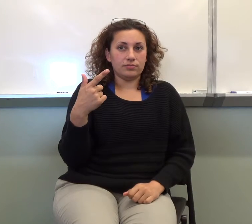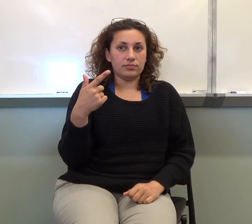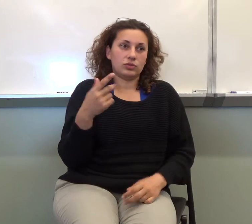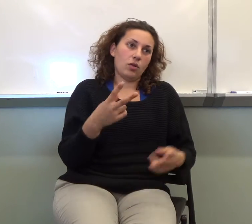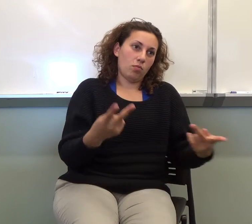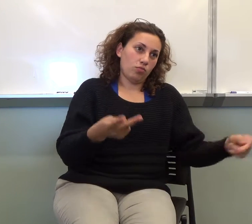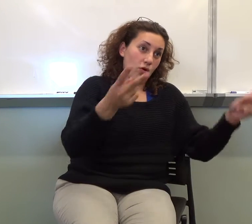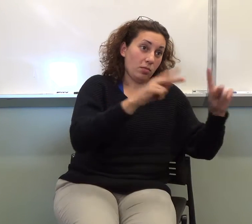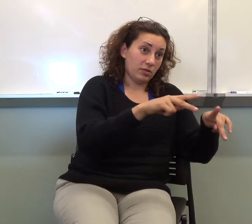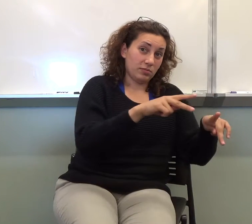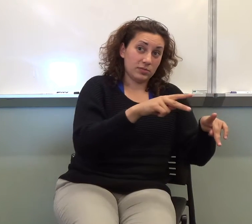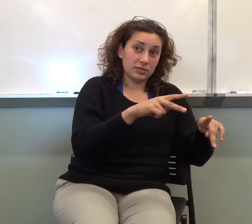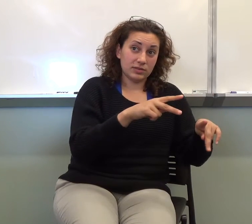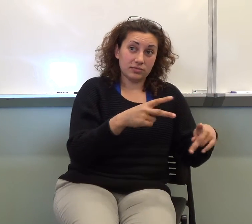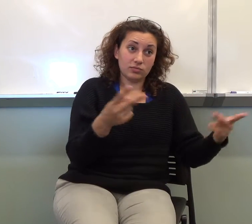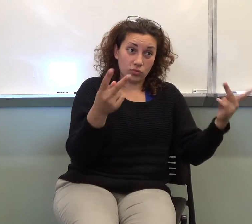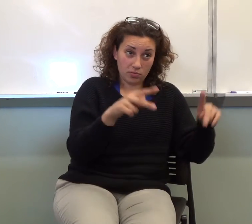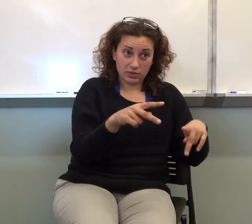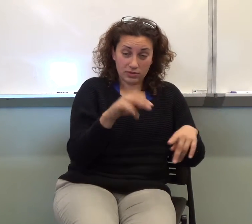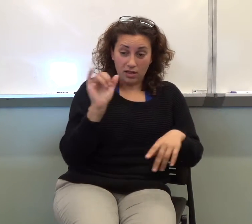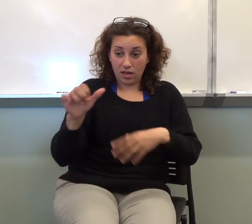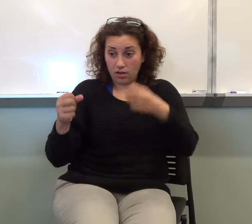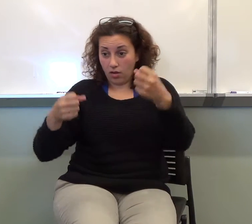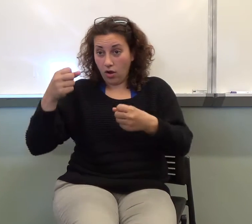that's American, 21 divided by 60.